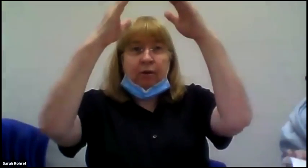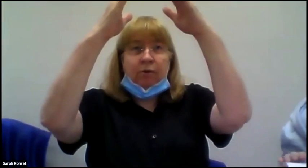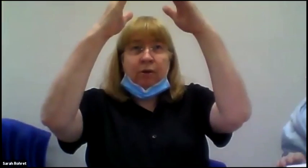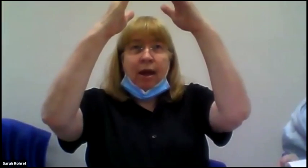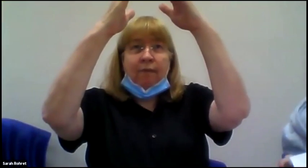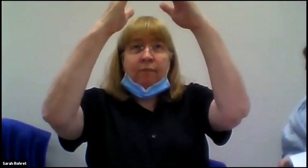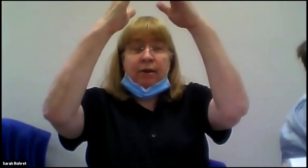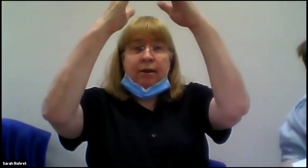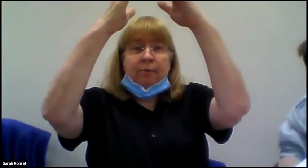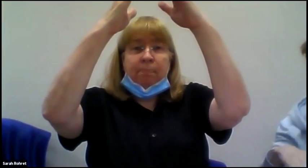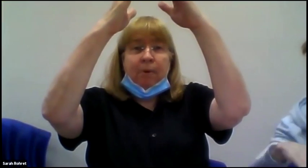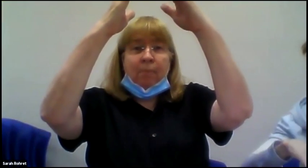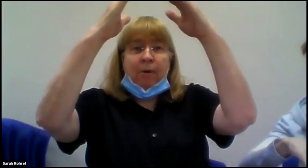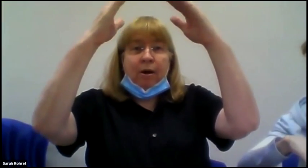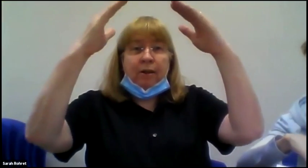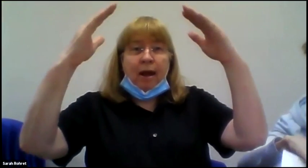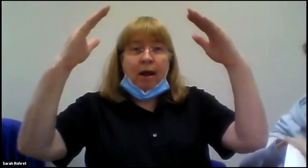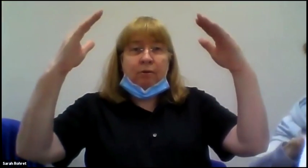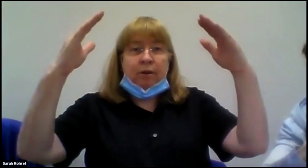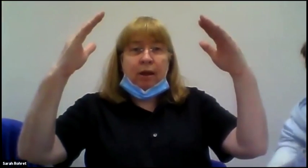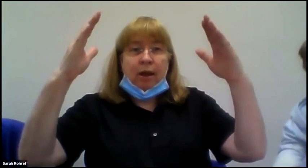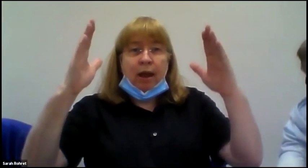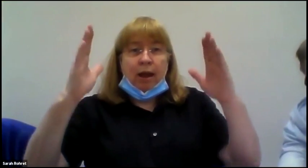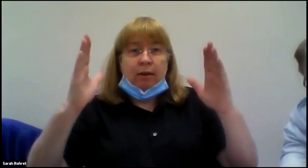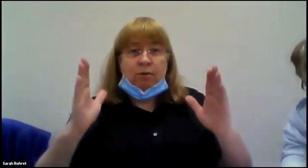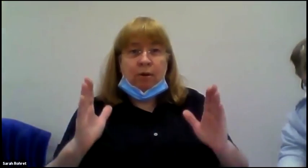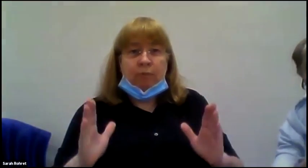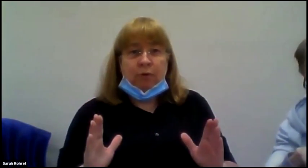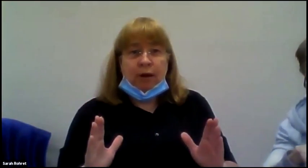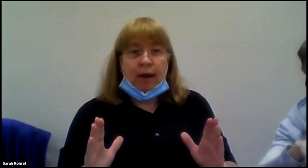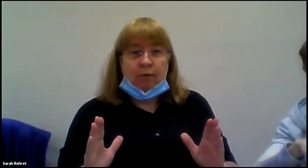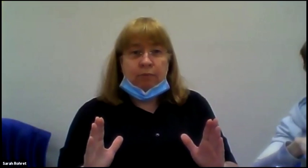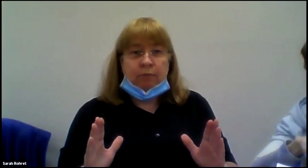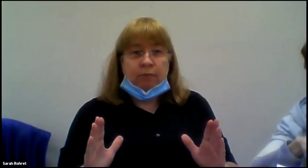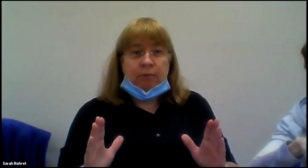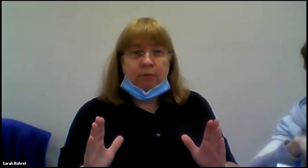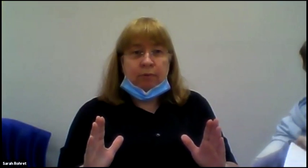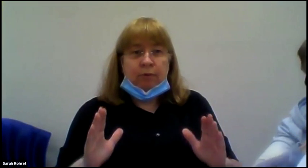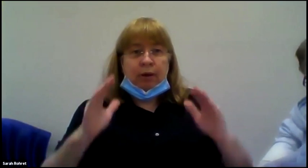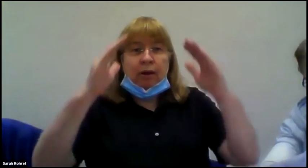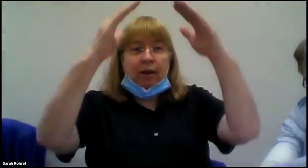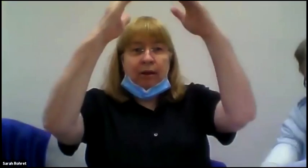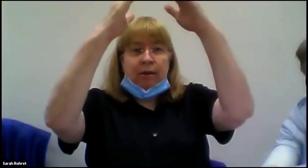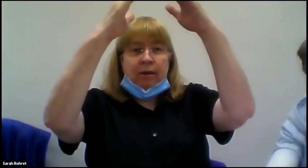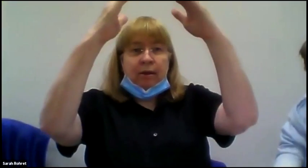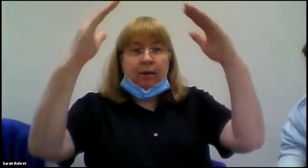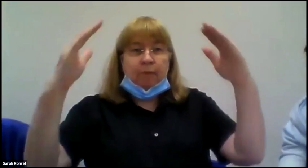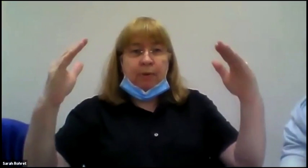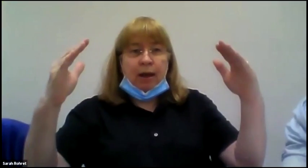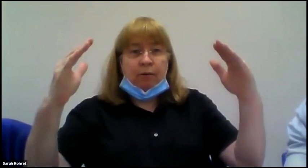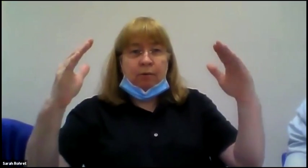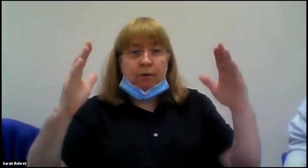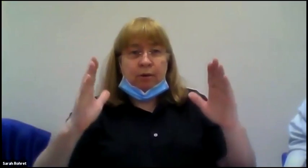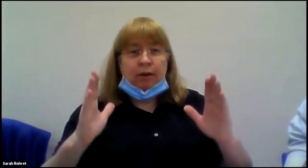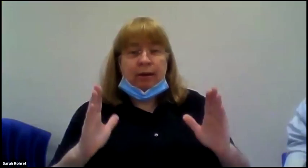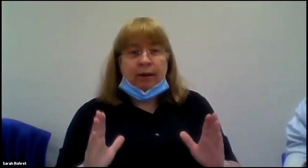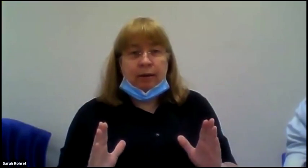you have the tip part of the house, and then you come straight down. Tip of the house,